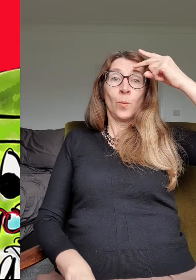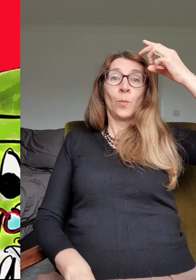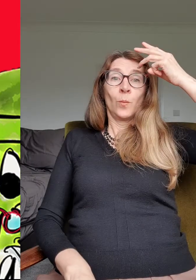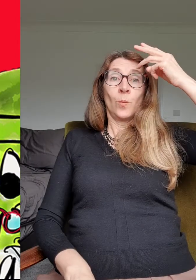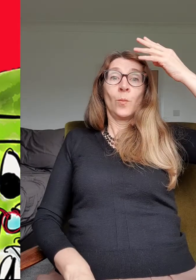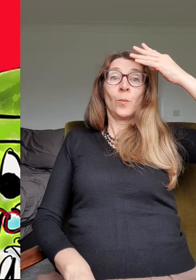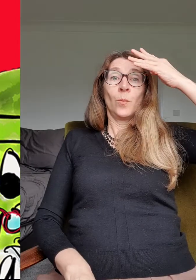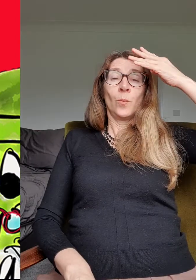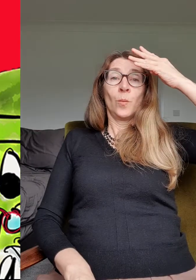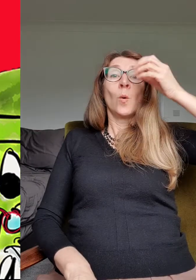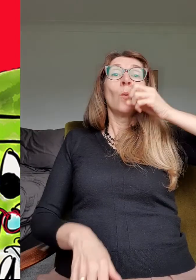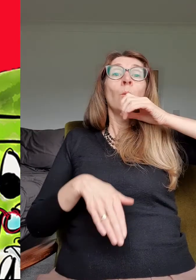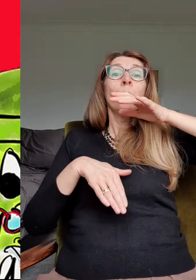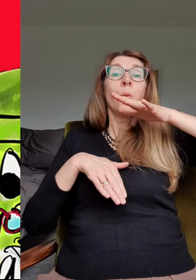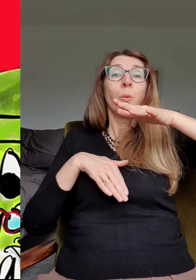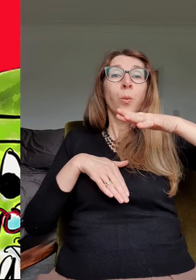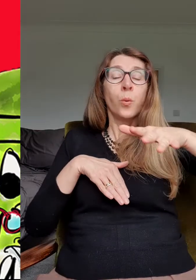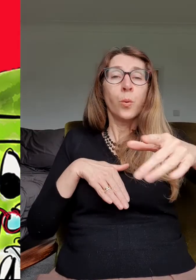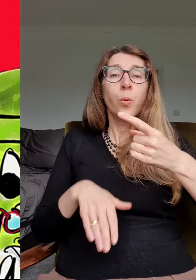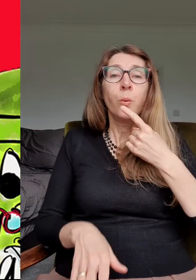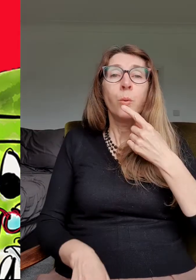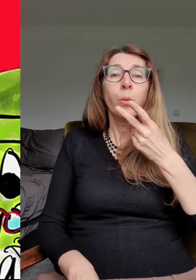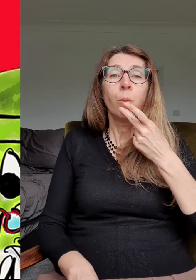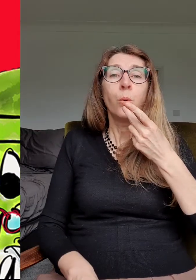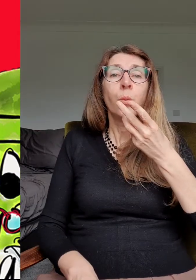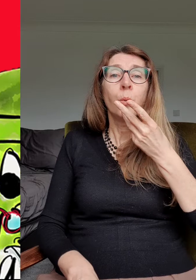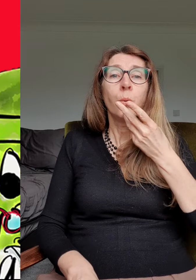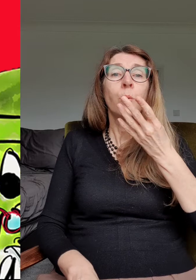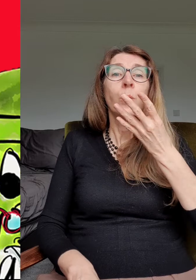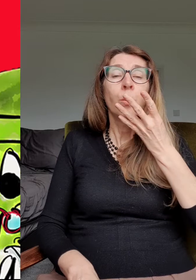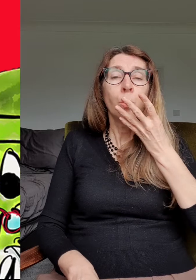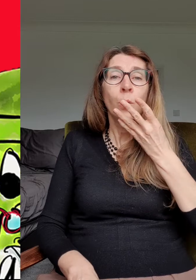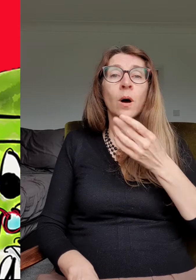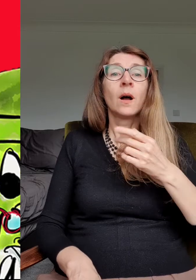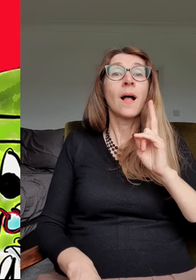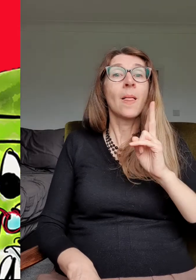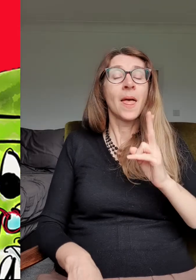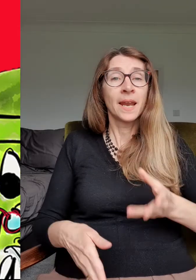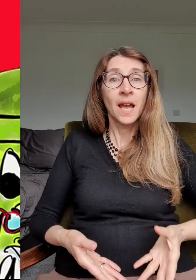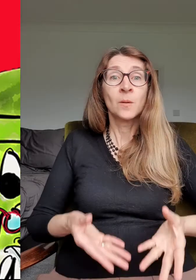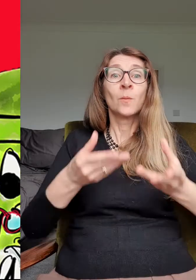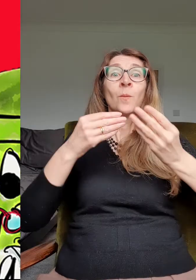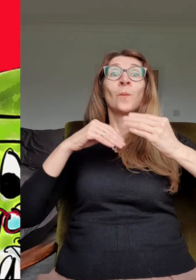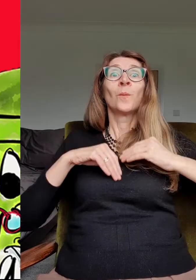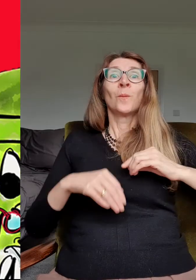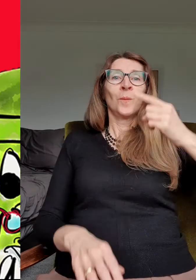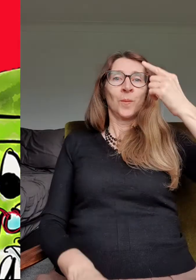their mouth and counted to 4 in their head. 1,